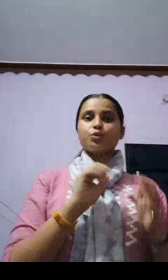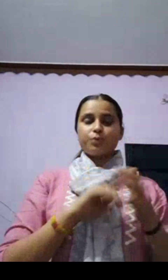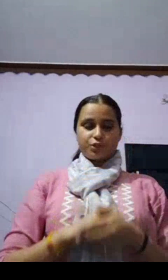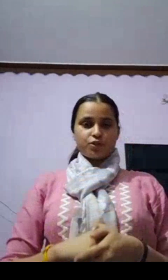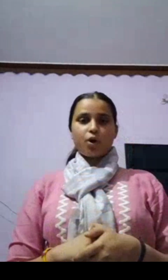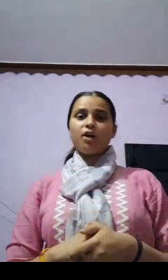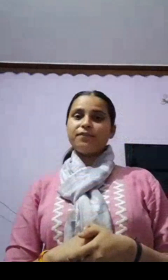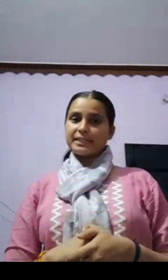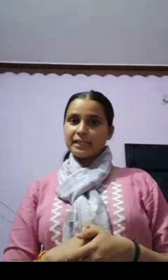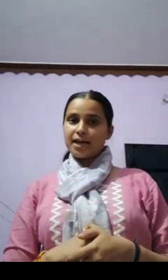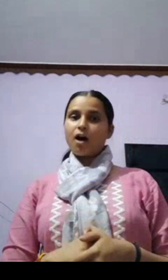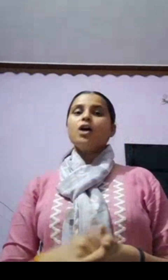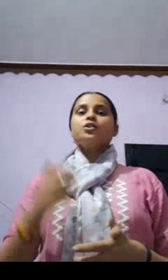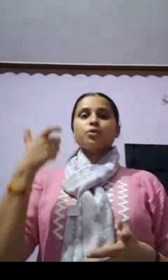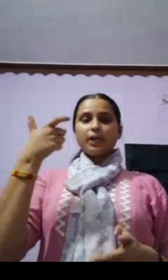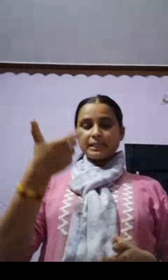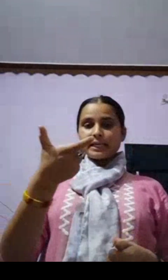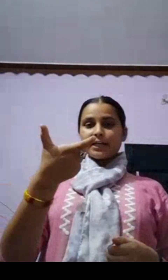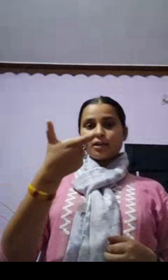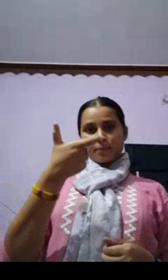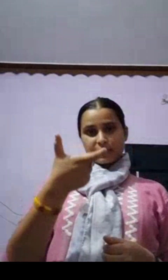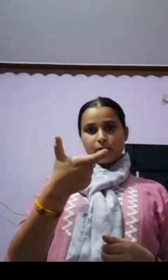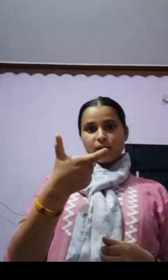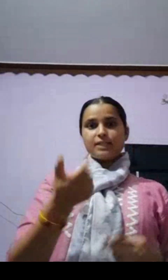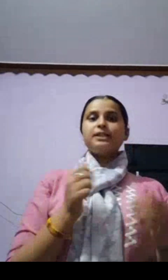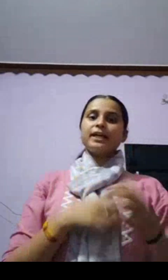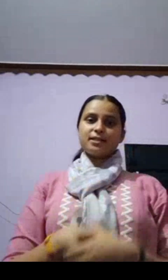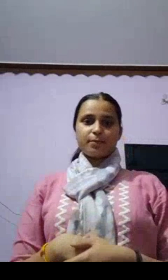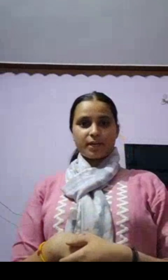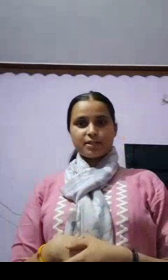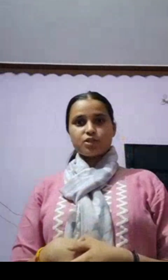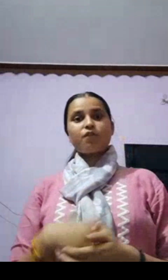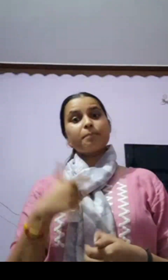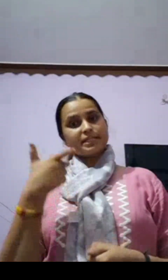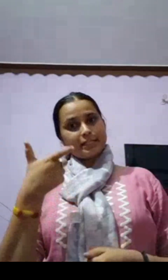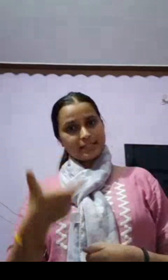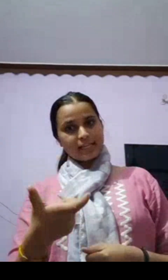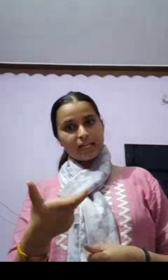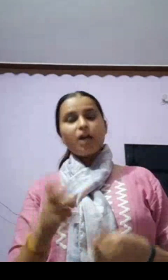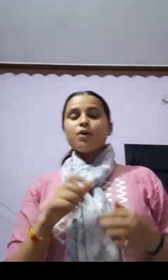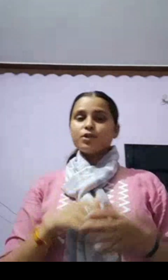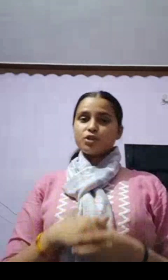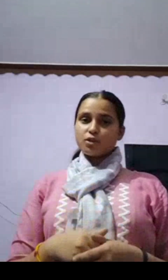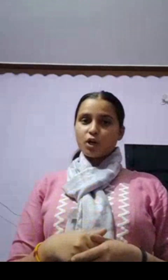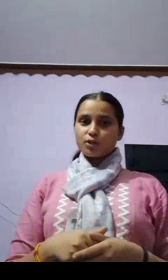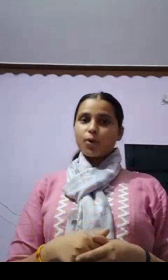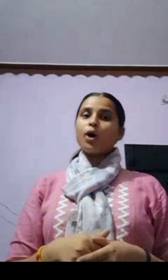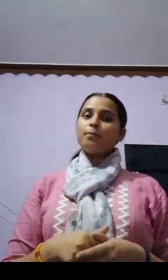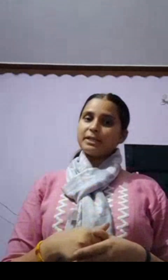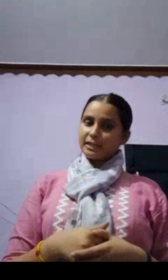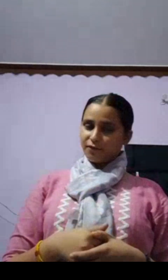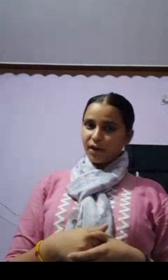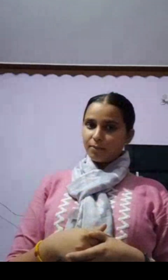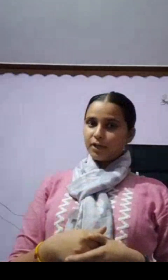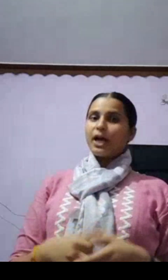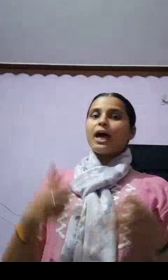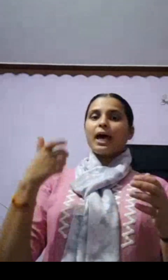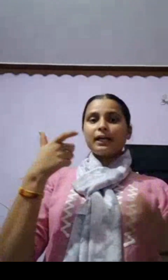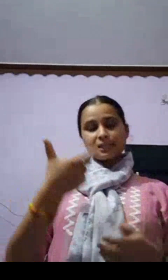which is called fascia. So inside the muscle bundle there is a presence of muscle cell which is also called muscle fiber, and inside